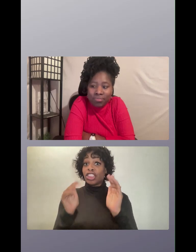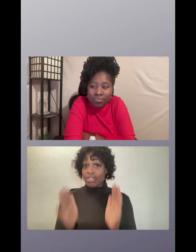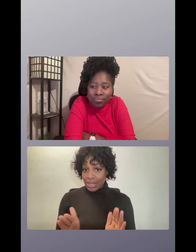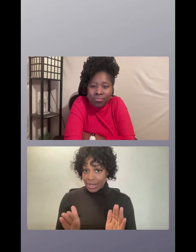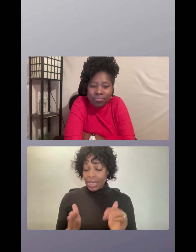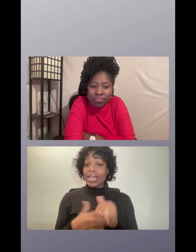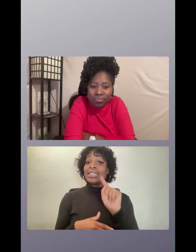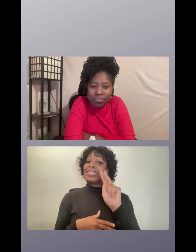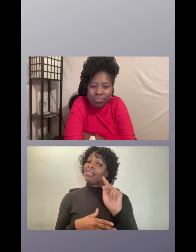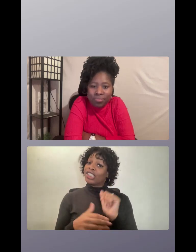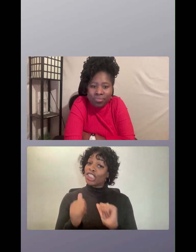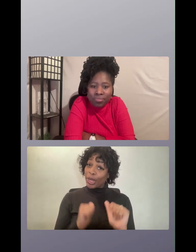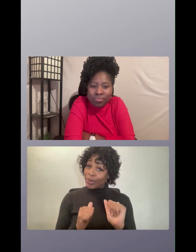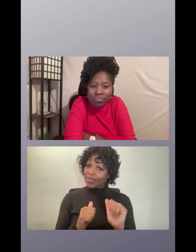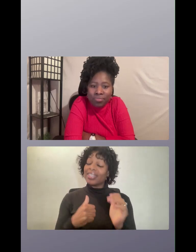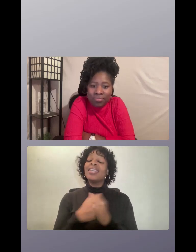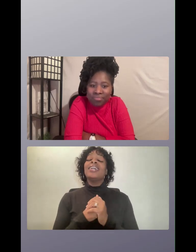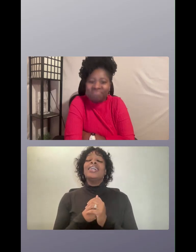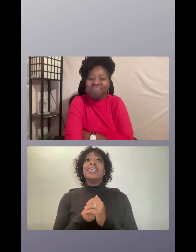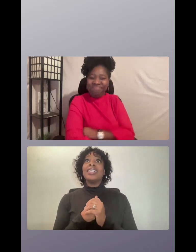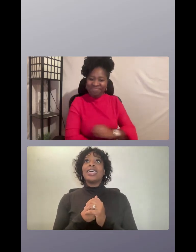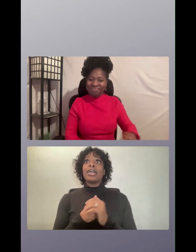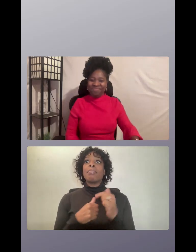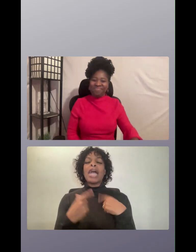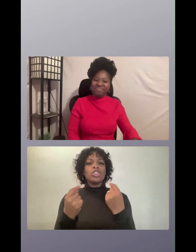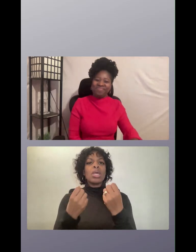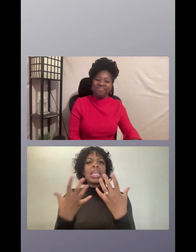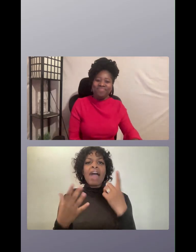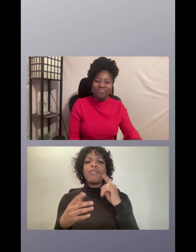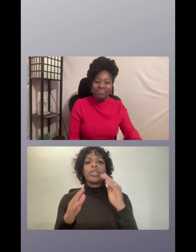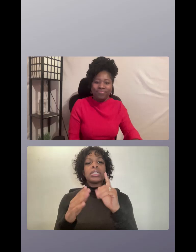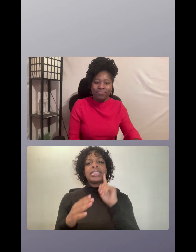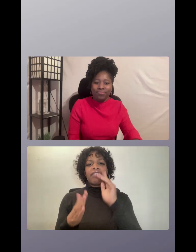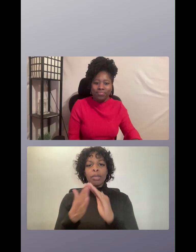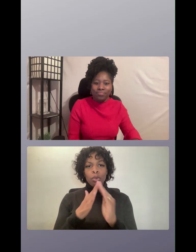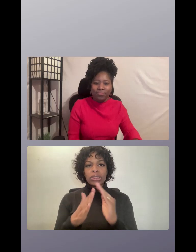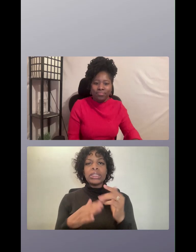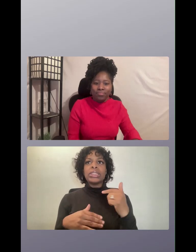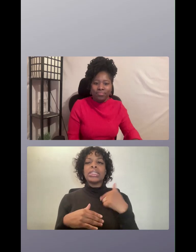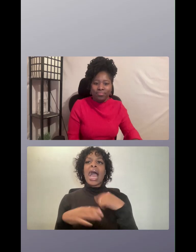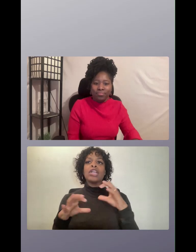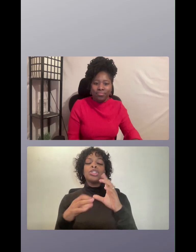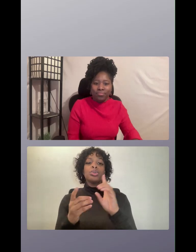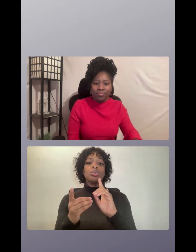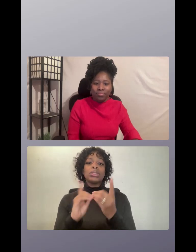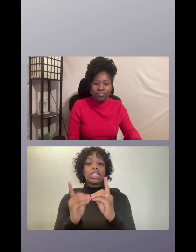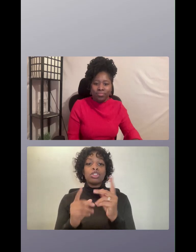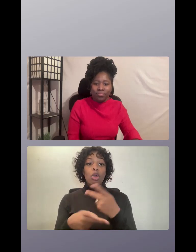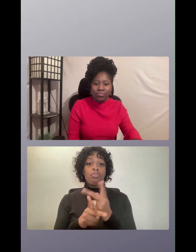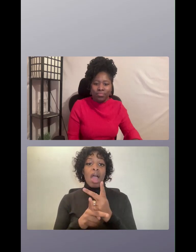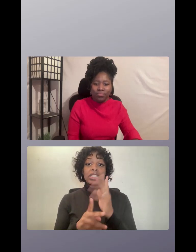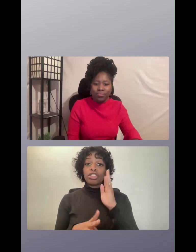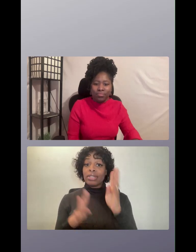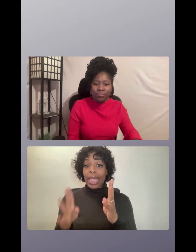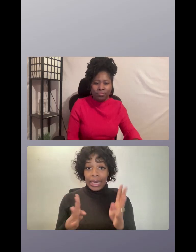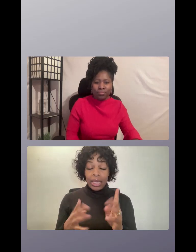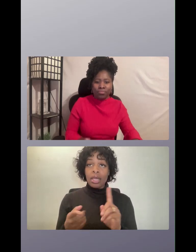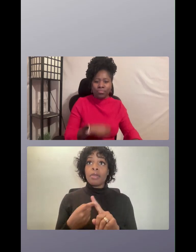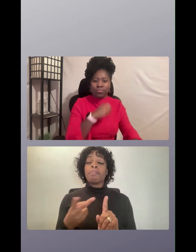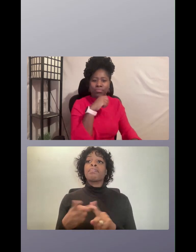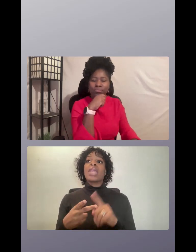an actress in a TV show. I do a lot for the deaf community. I do digital